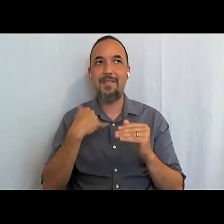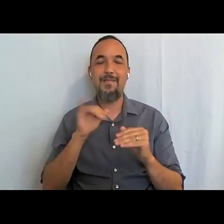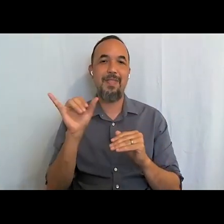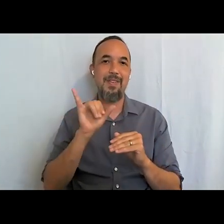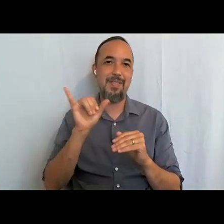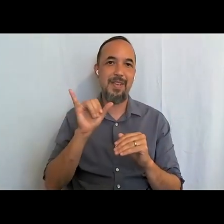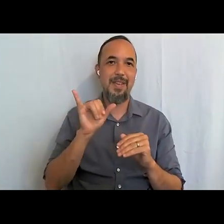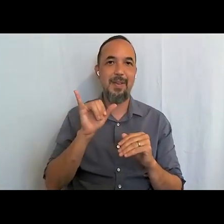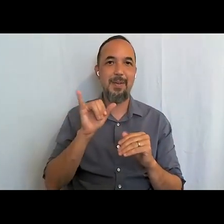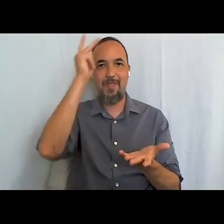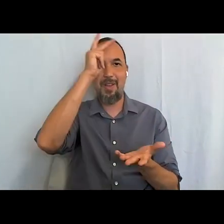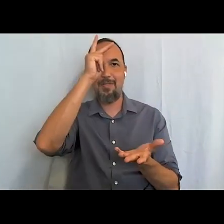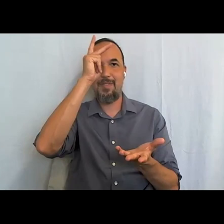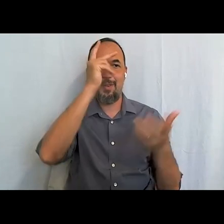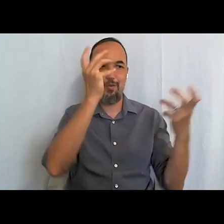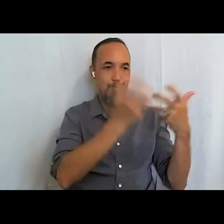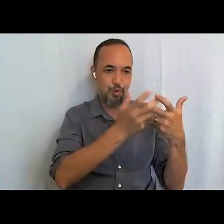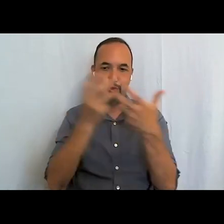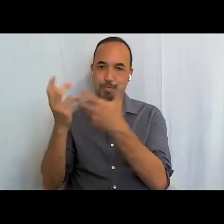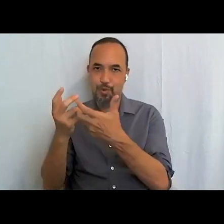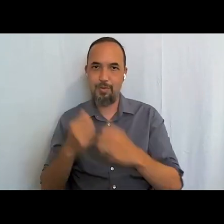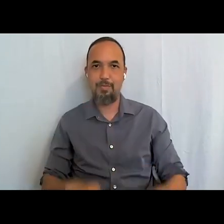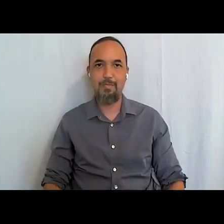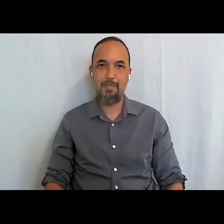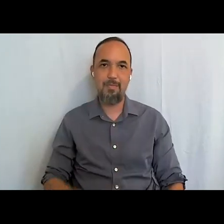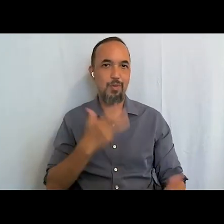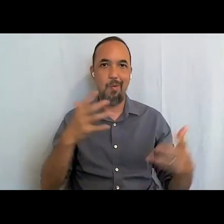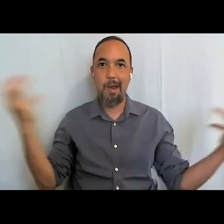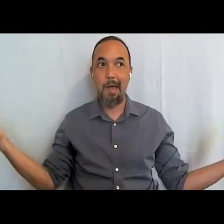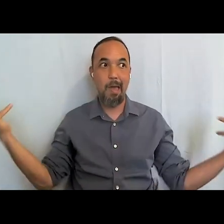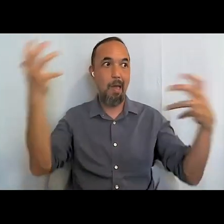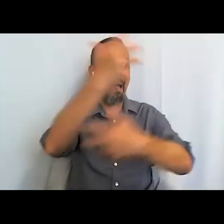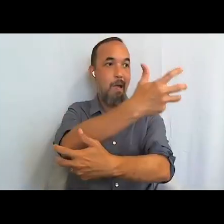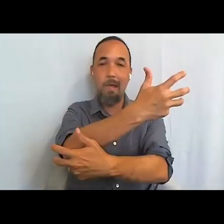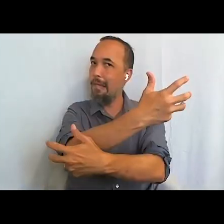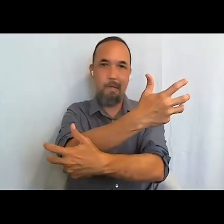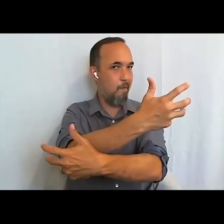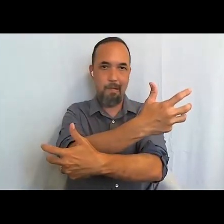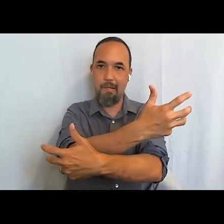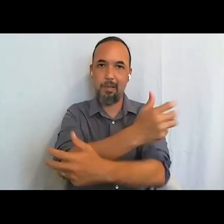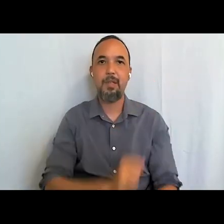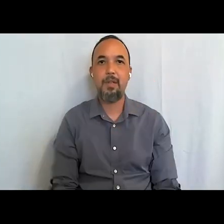of the reason they're gushing, for sure. Yeah. Yep.